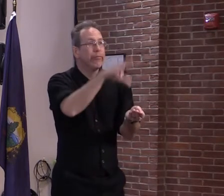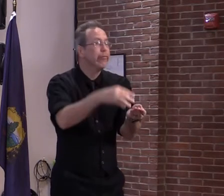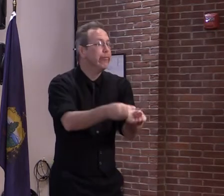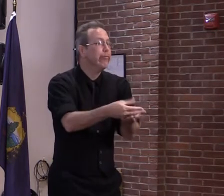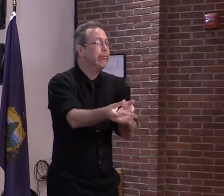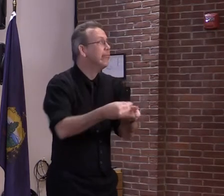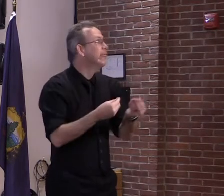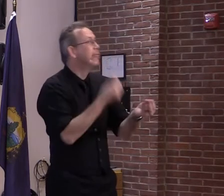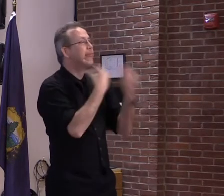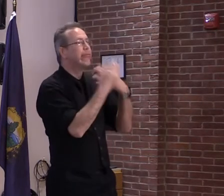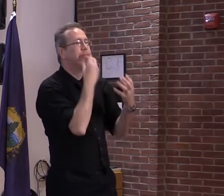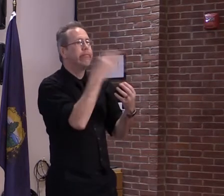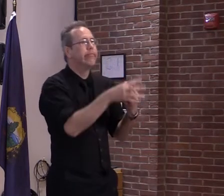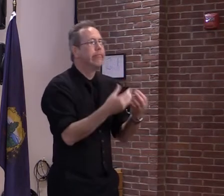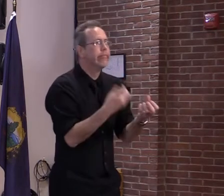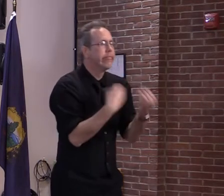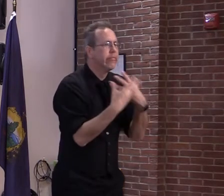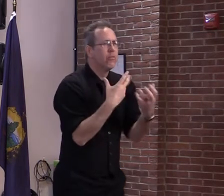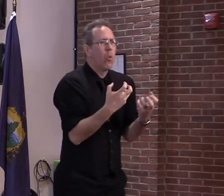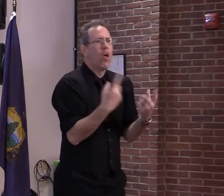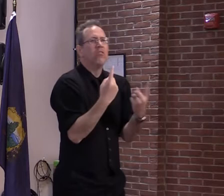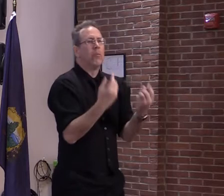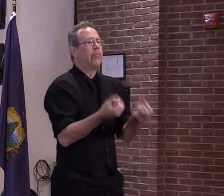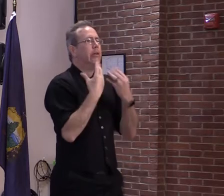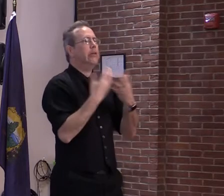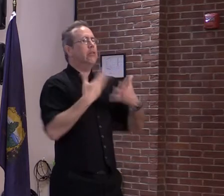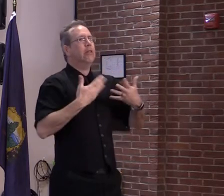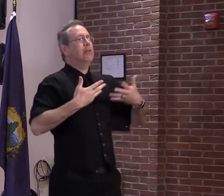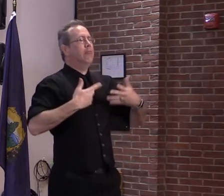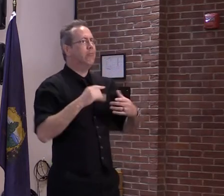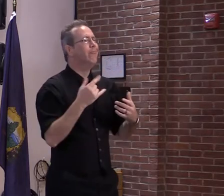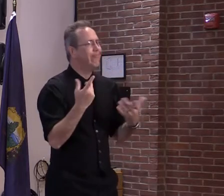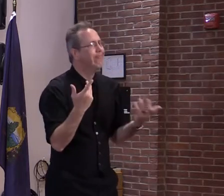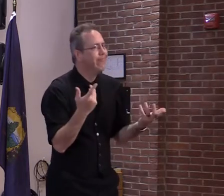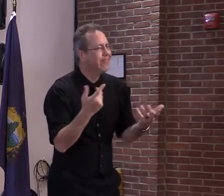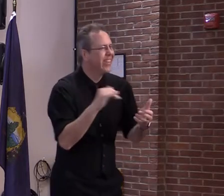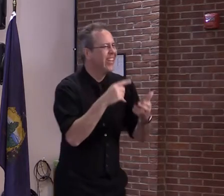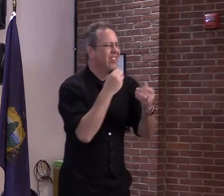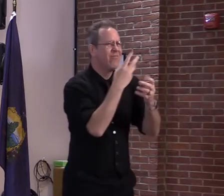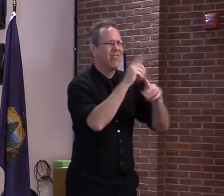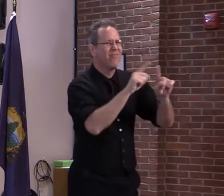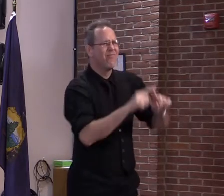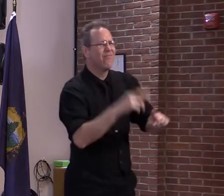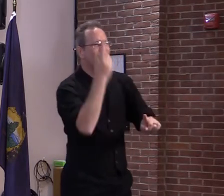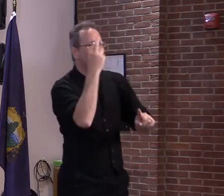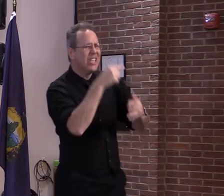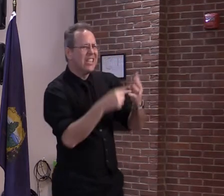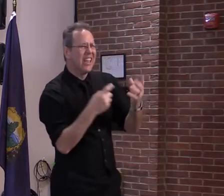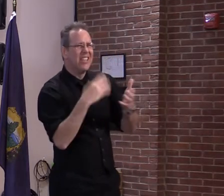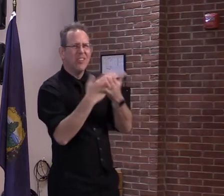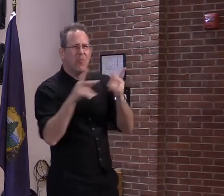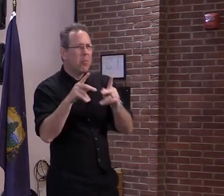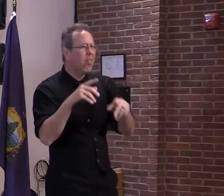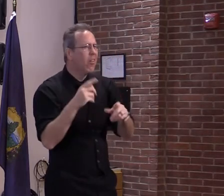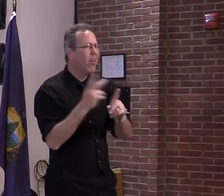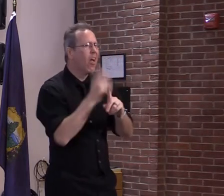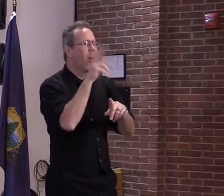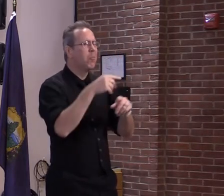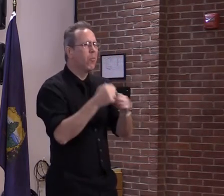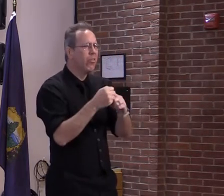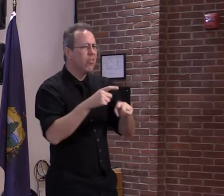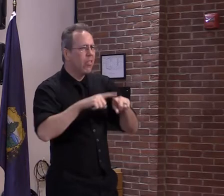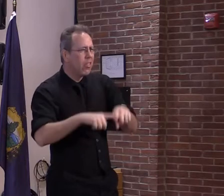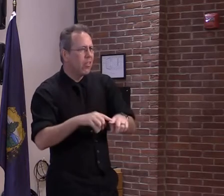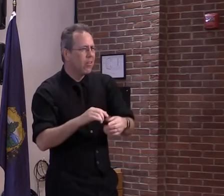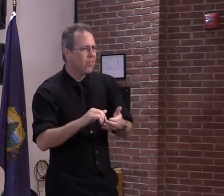will. So there's a lot of reasons that I don't think legislation is going to fix. I think getting out of the pandemic